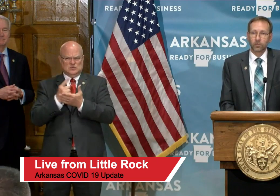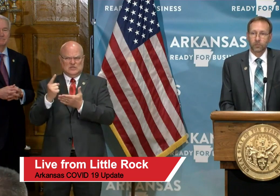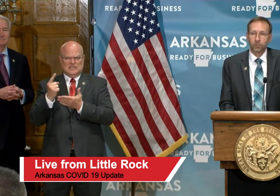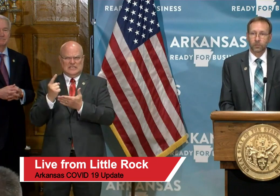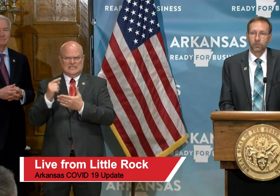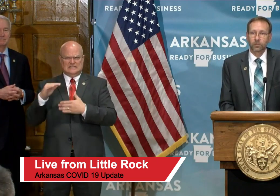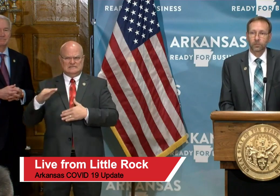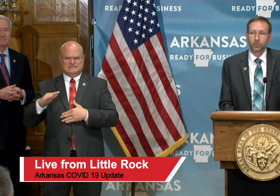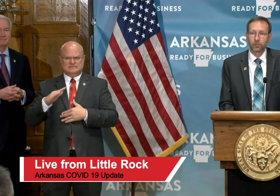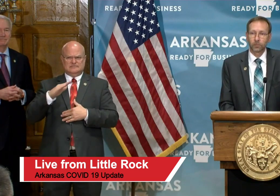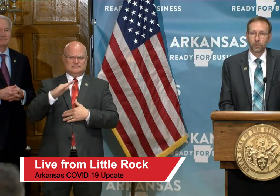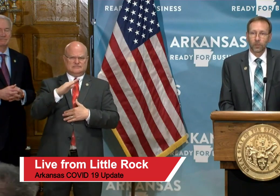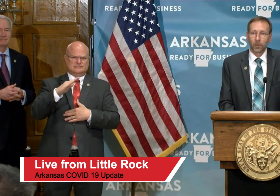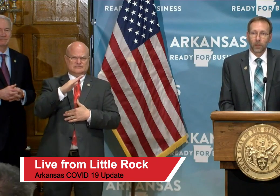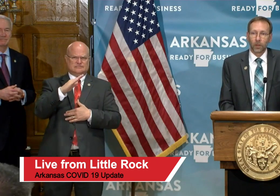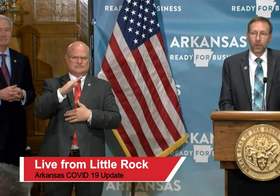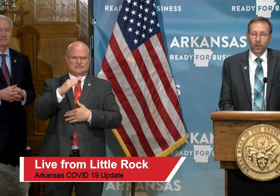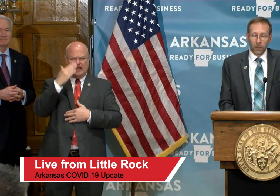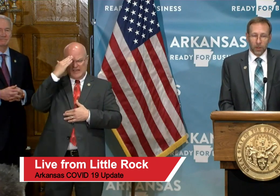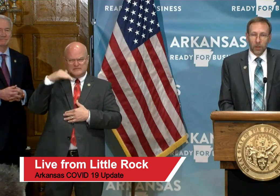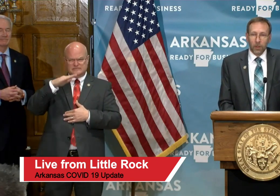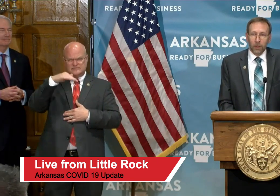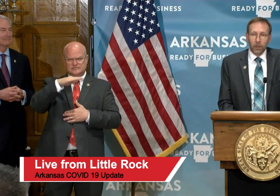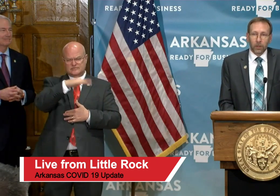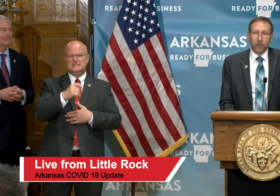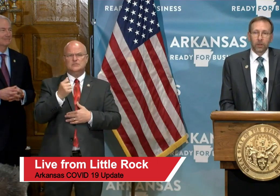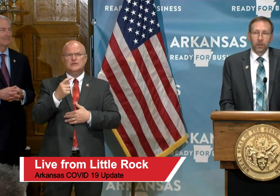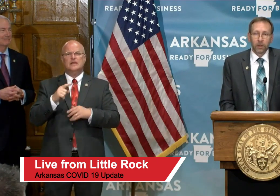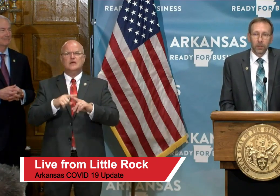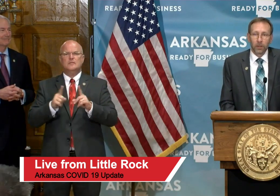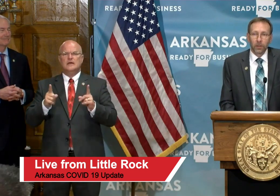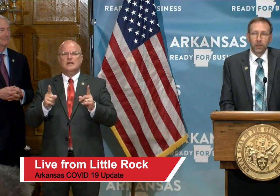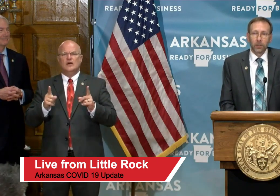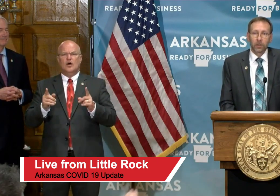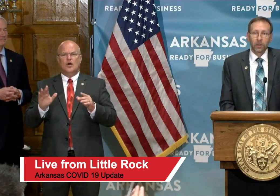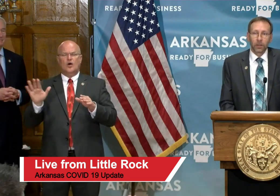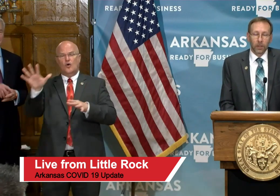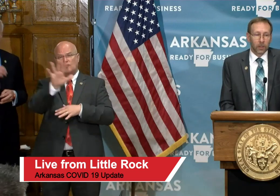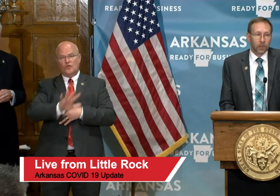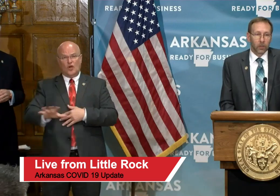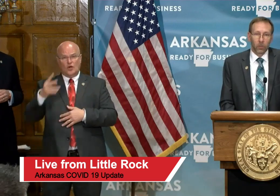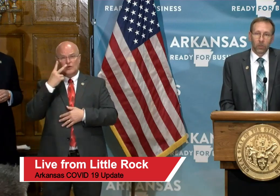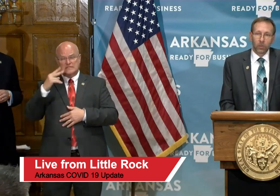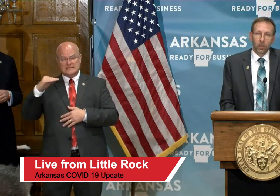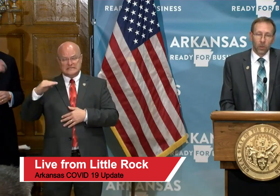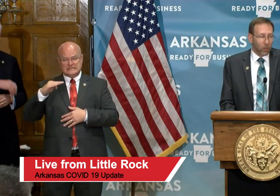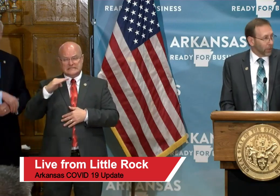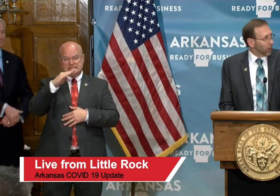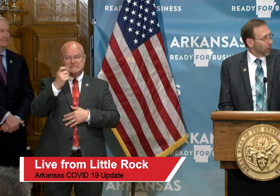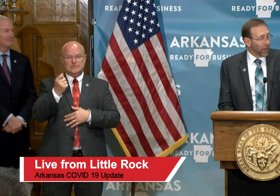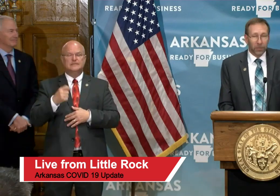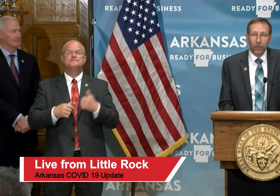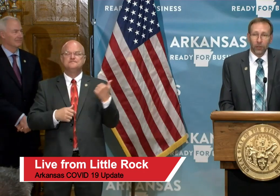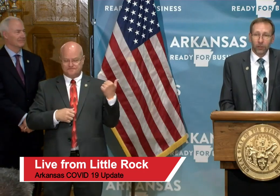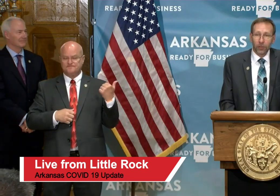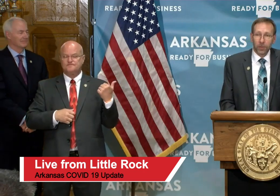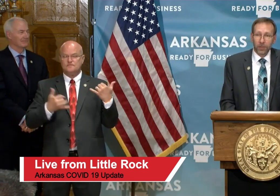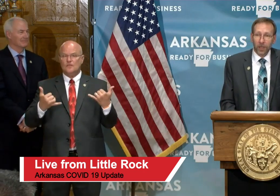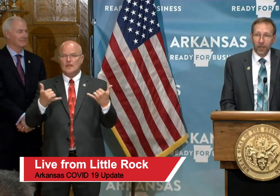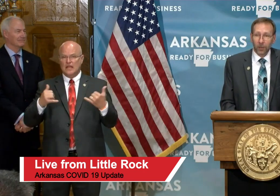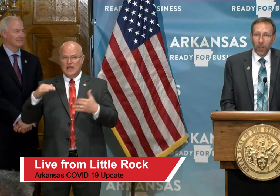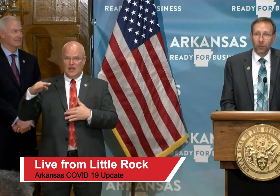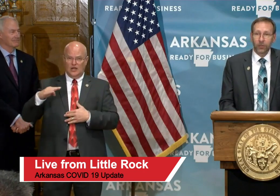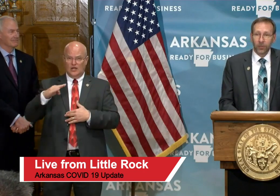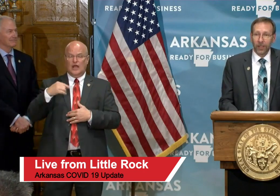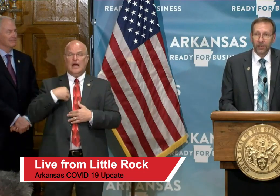or so, it's just been kind of a steady incline. I know it's kind of balanced out a little bit here and there, but overall, we've kind of seen a shoot up. Right. Our epi curve has